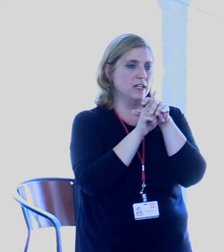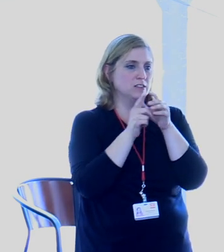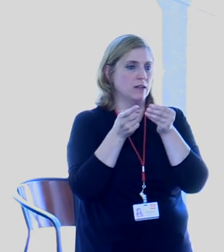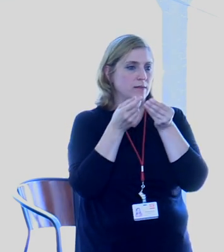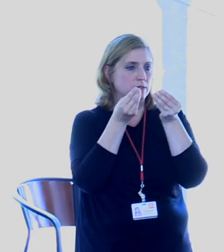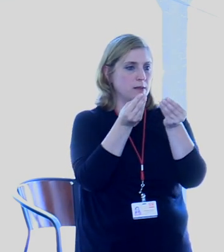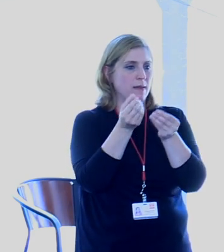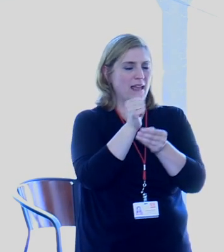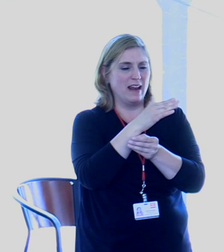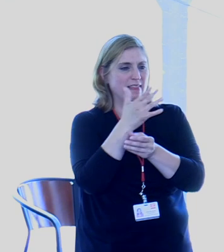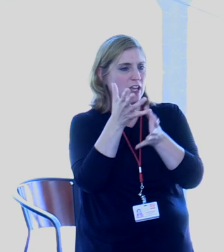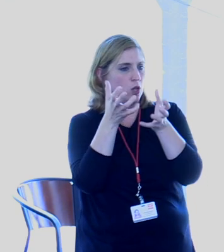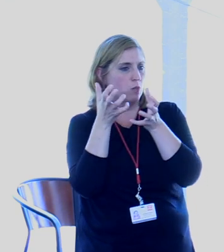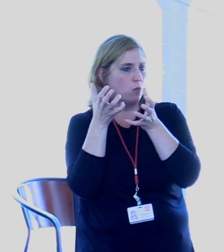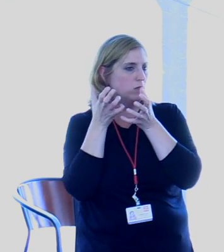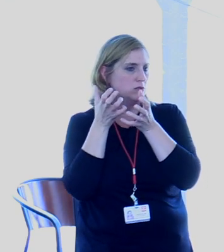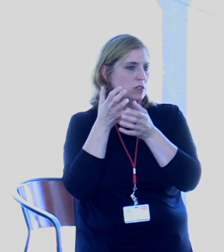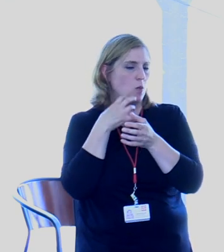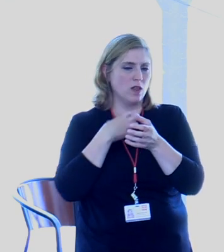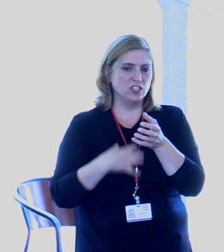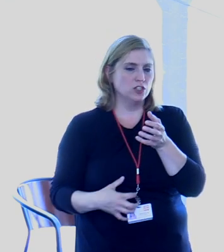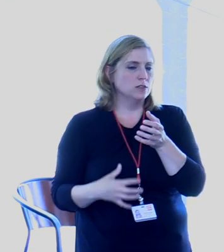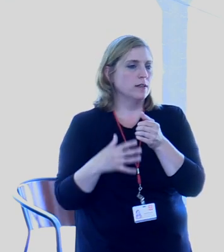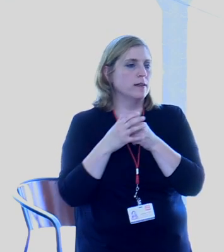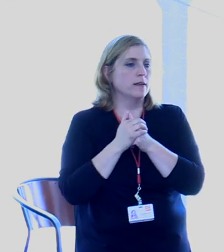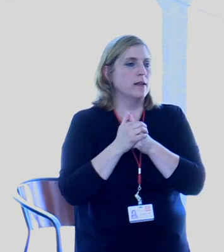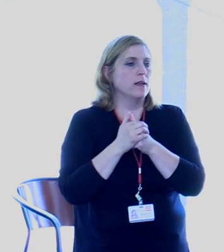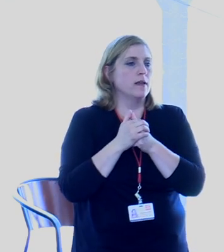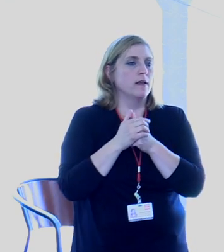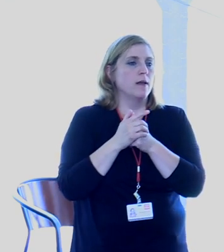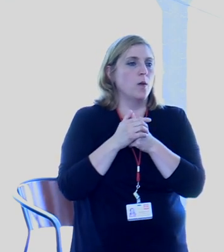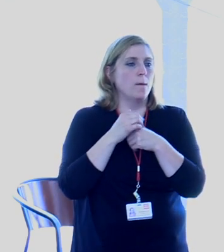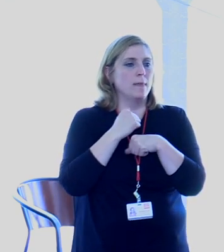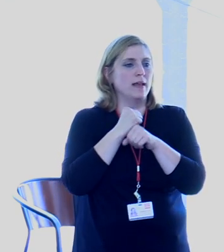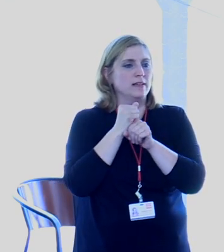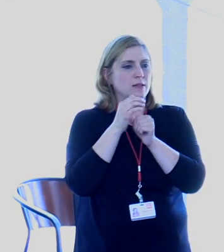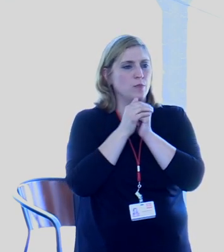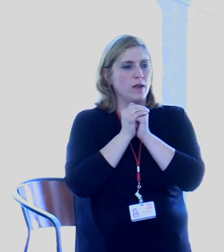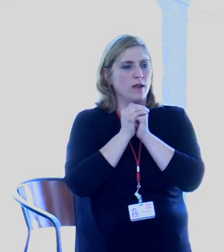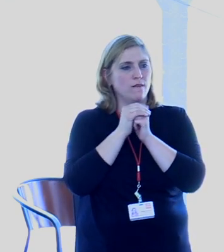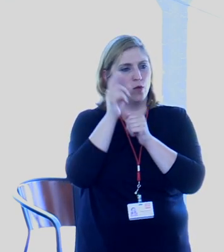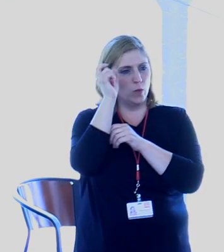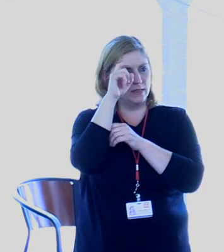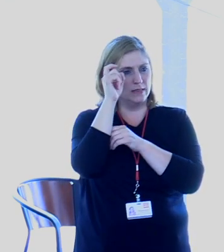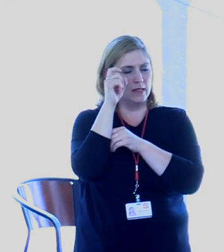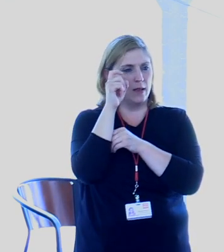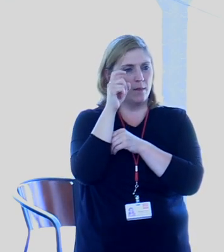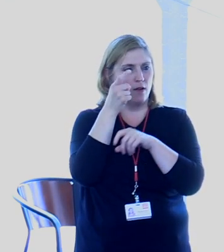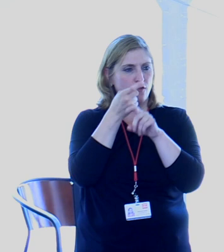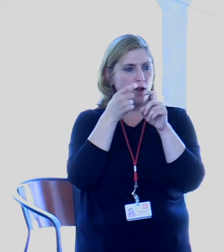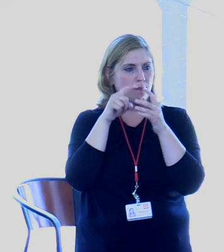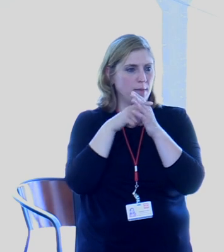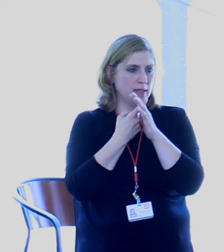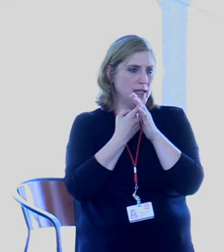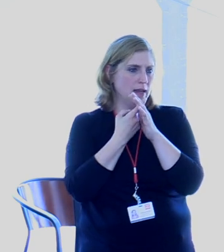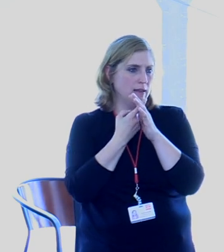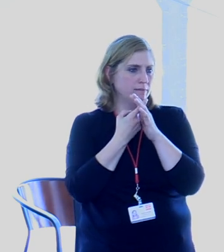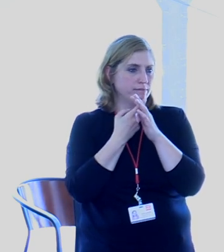Solomon anything that he wishes. Now, what does this make of prayer and prayer for wisdom from the very